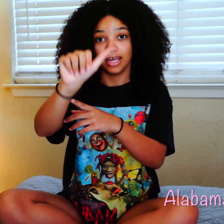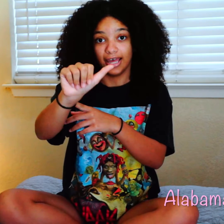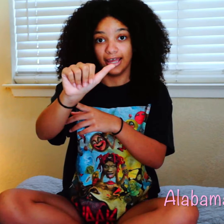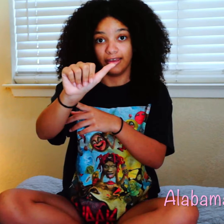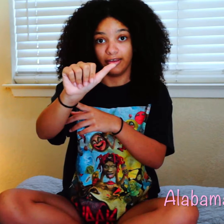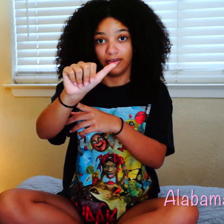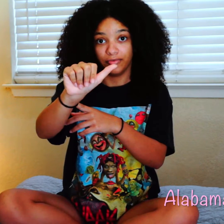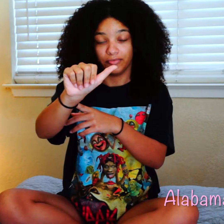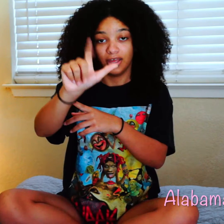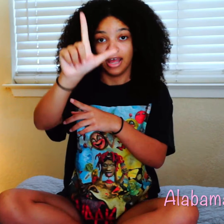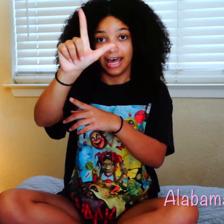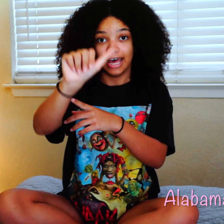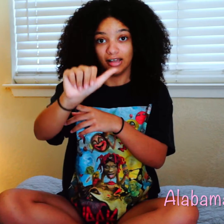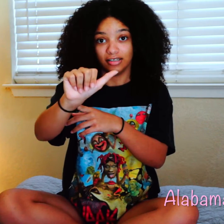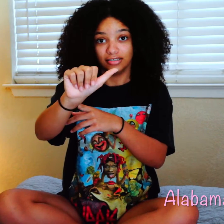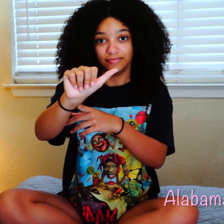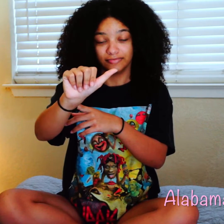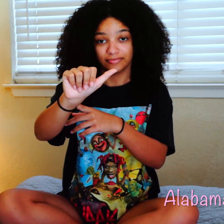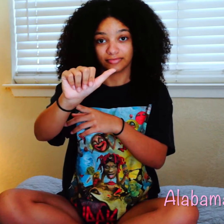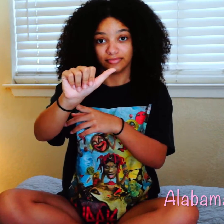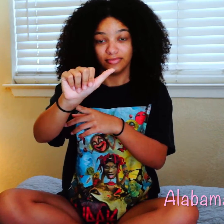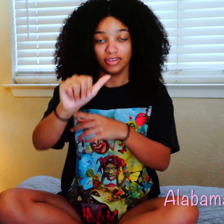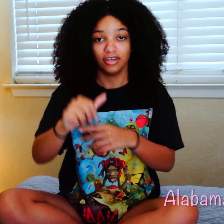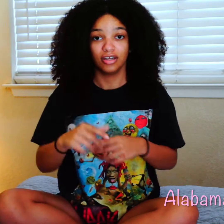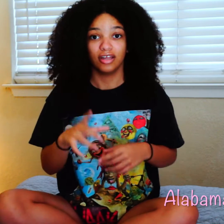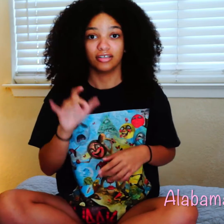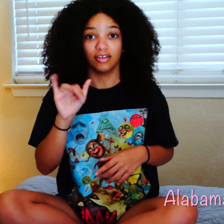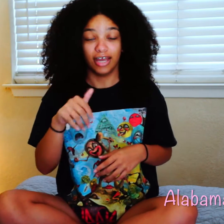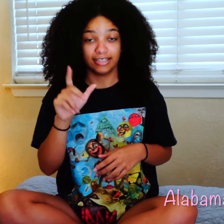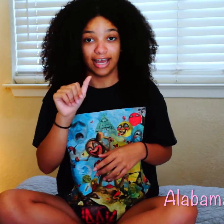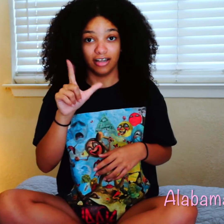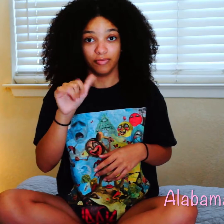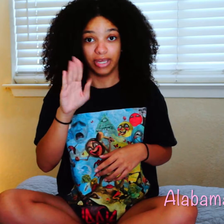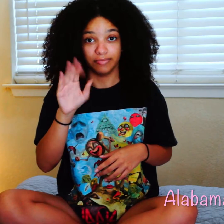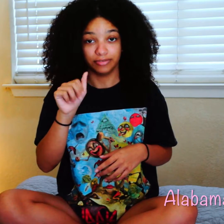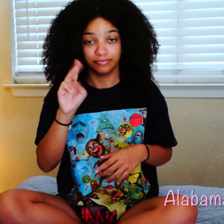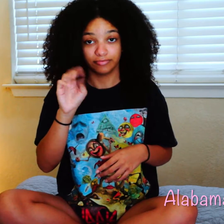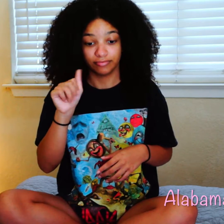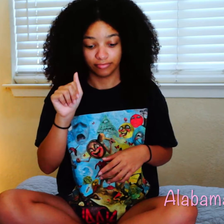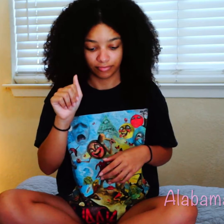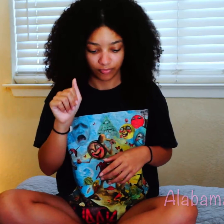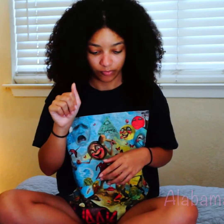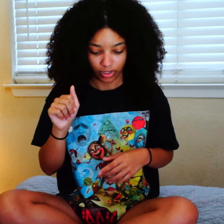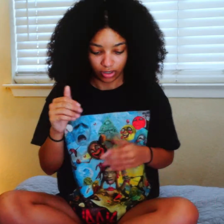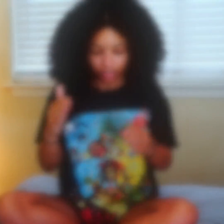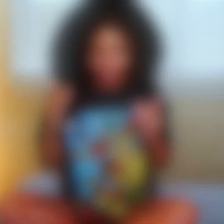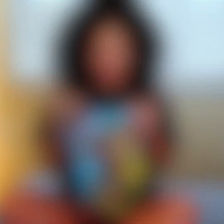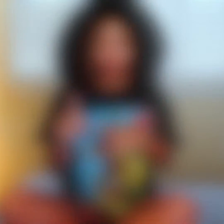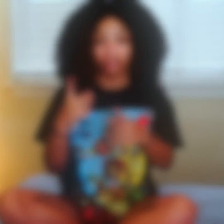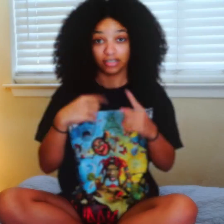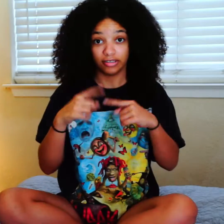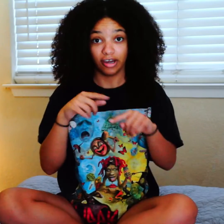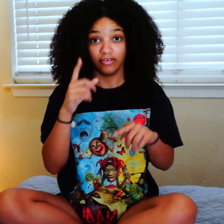A. Ala. So that's Alabama. So next we have the sign